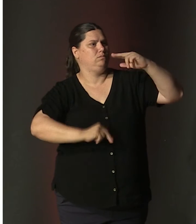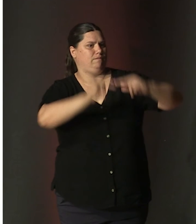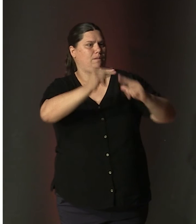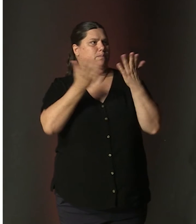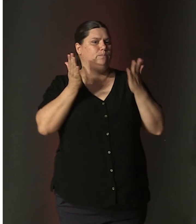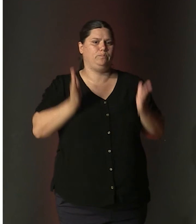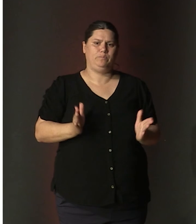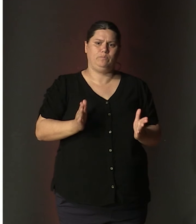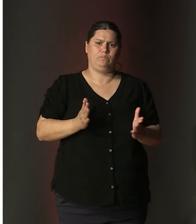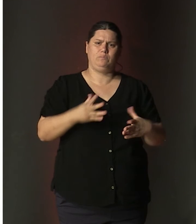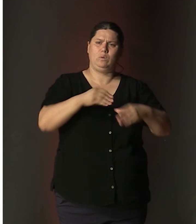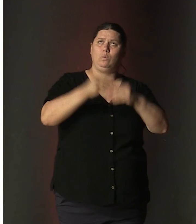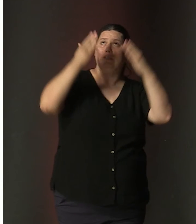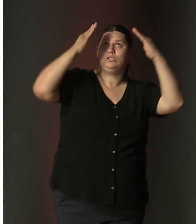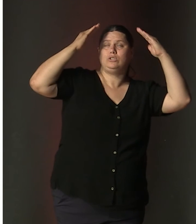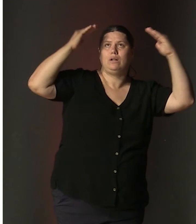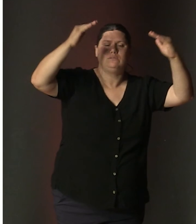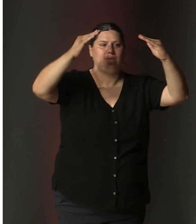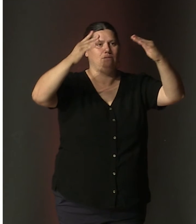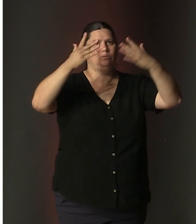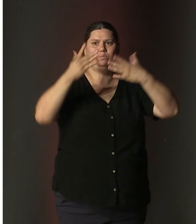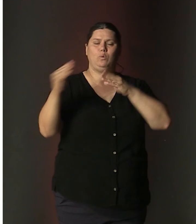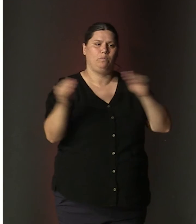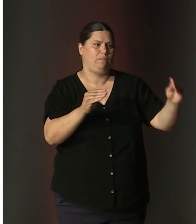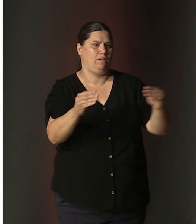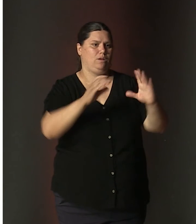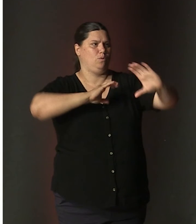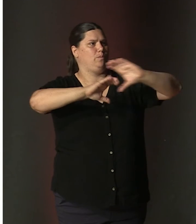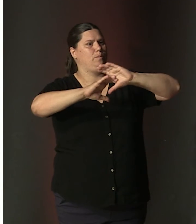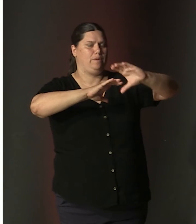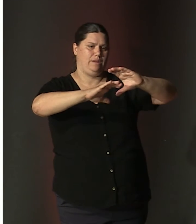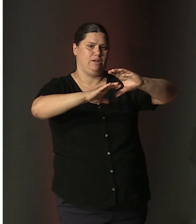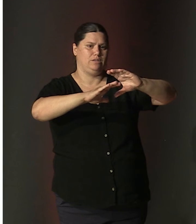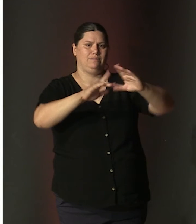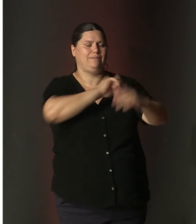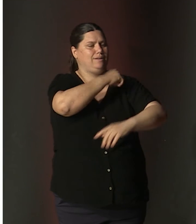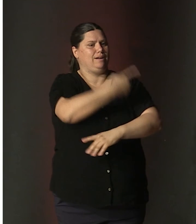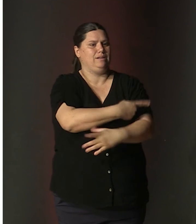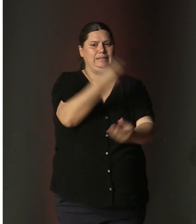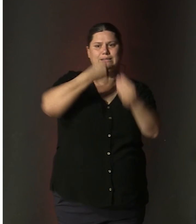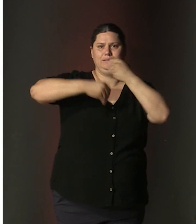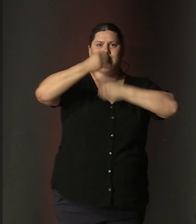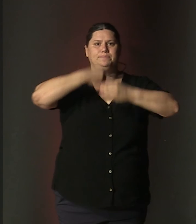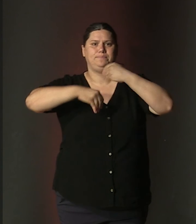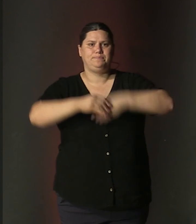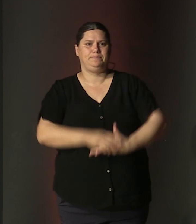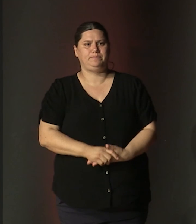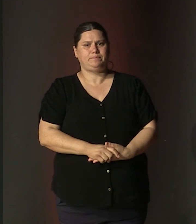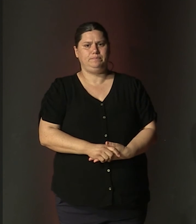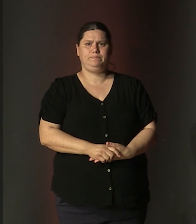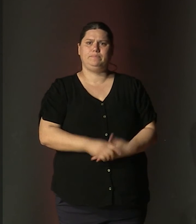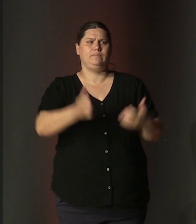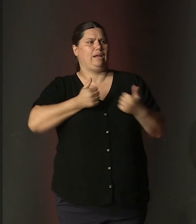development, including for shelter, mobility, communication, energy, and sustenance. Our